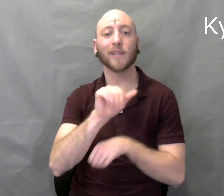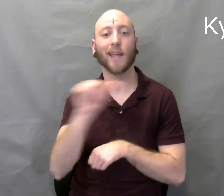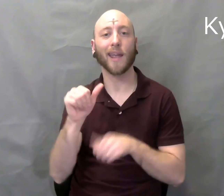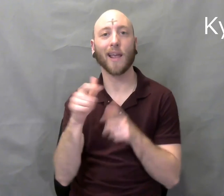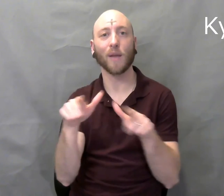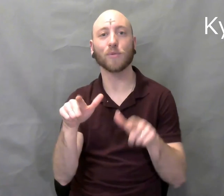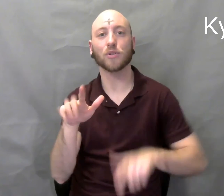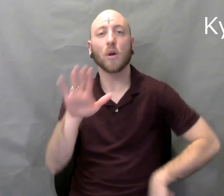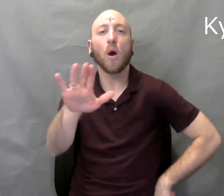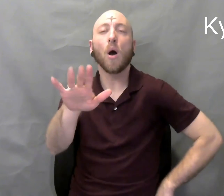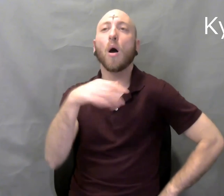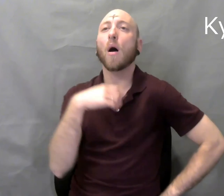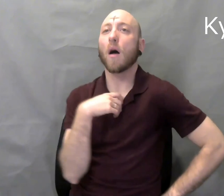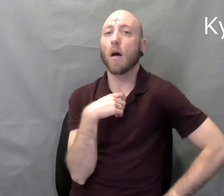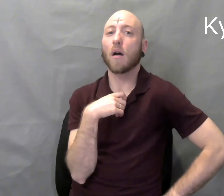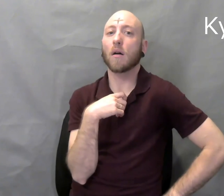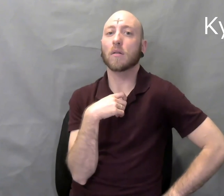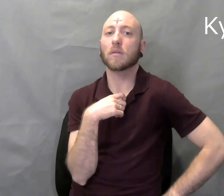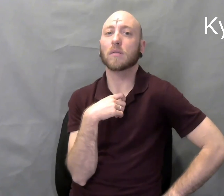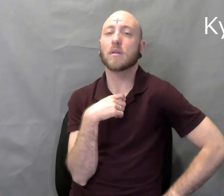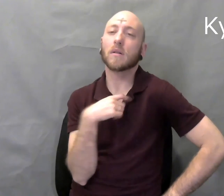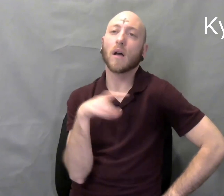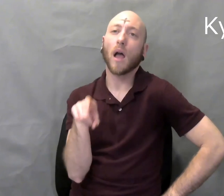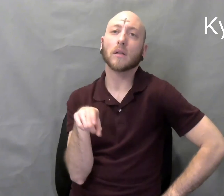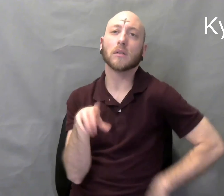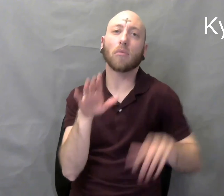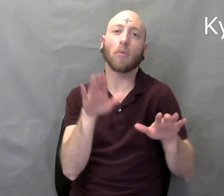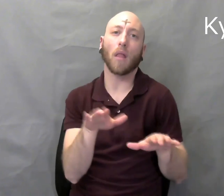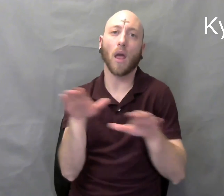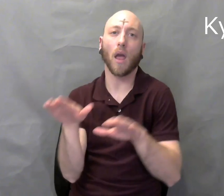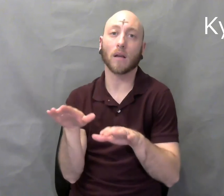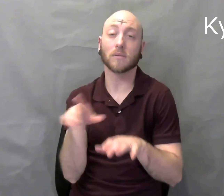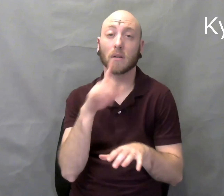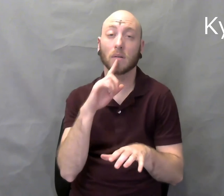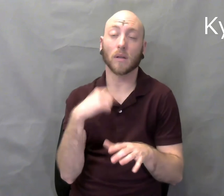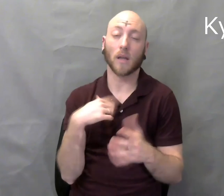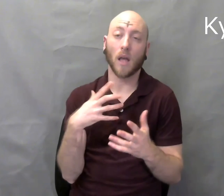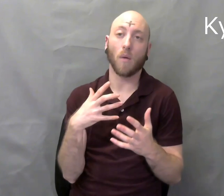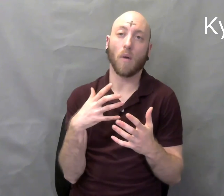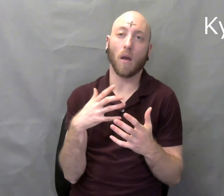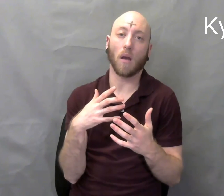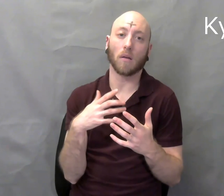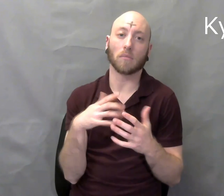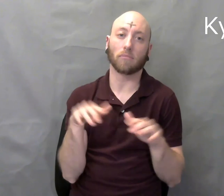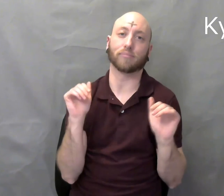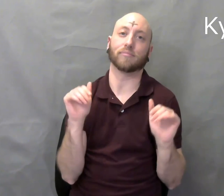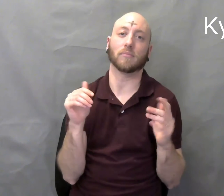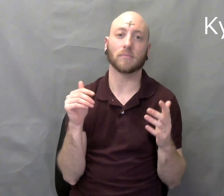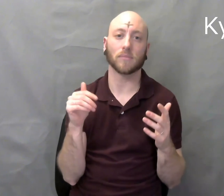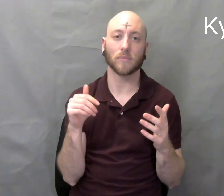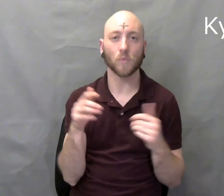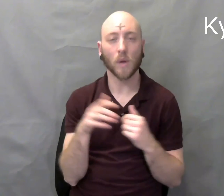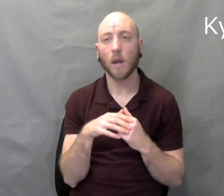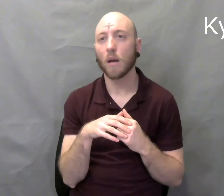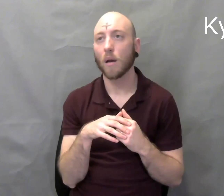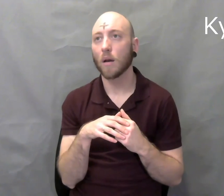Oh, I really need to take some rest and take some time. And really all it is my alcoholism, using my intelligence to justify